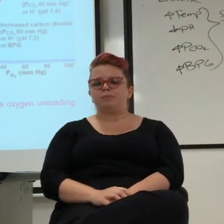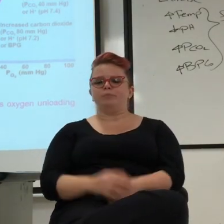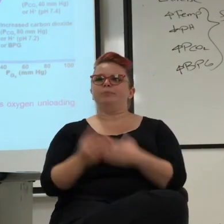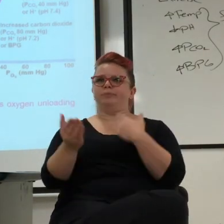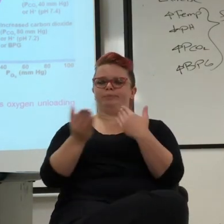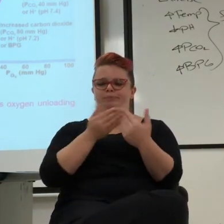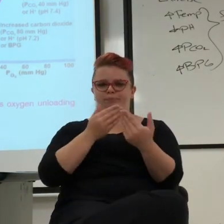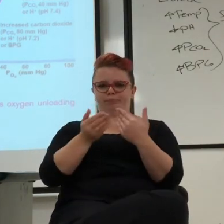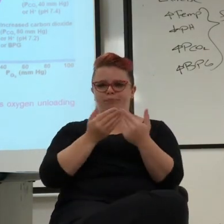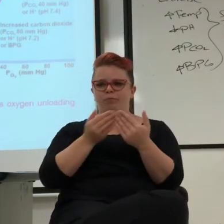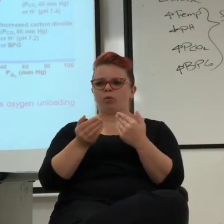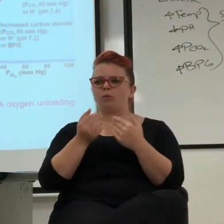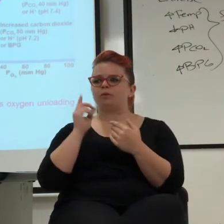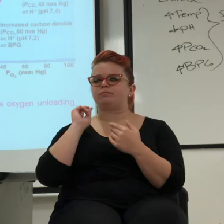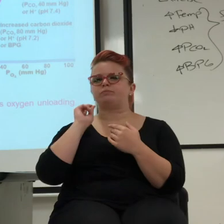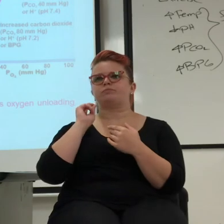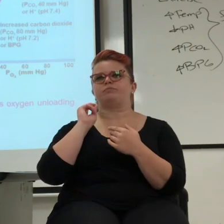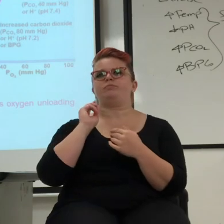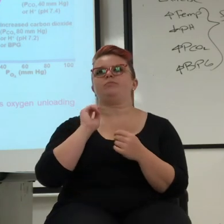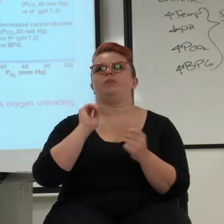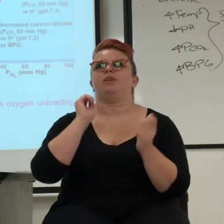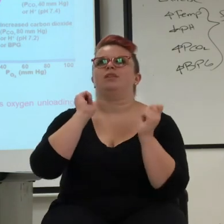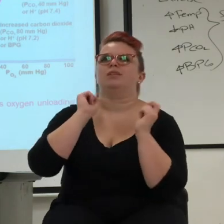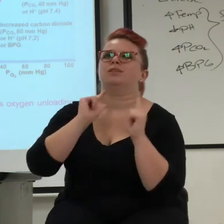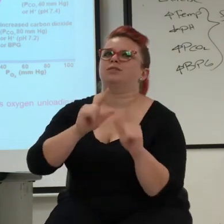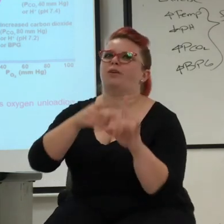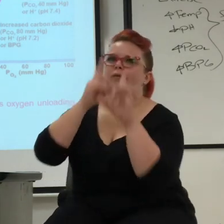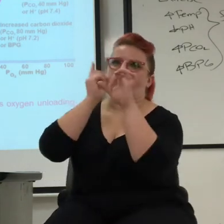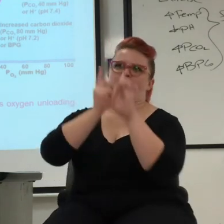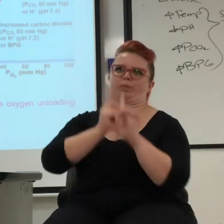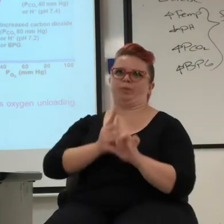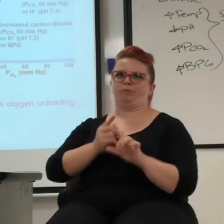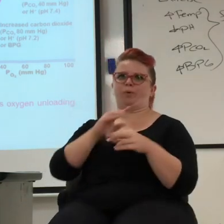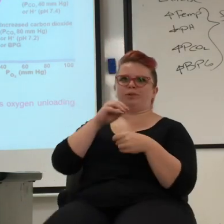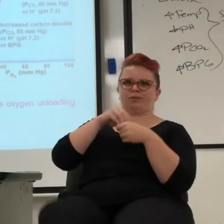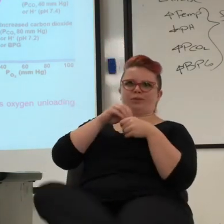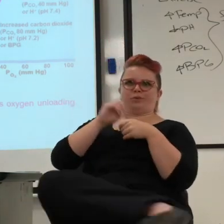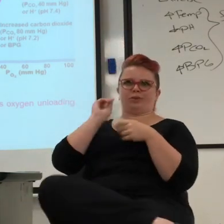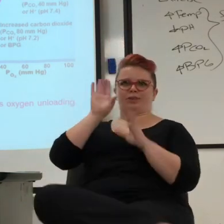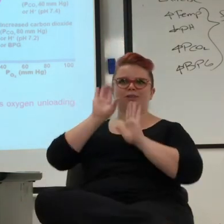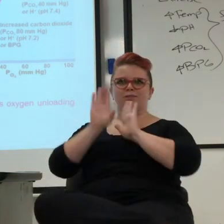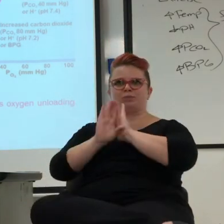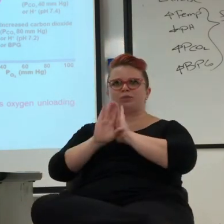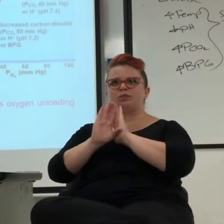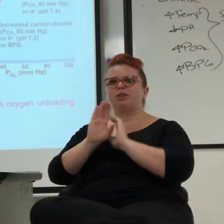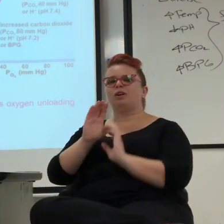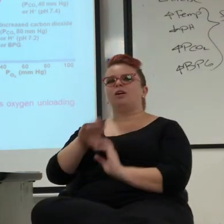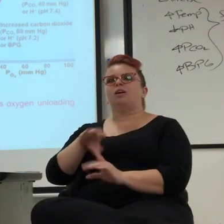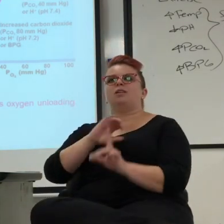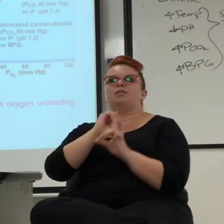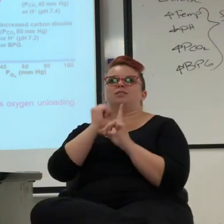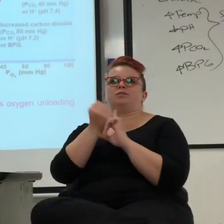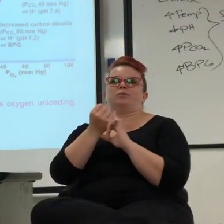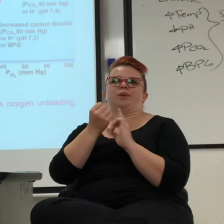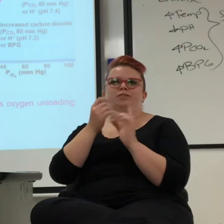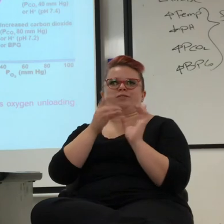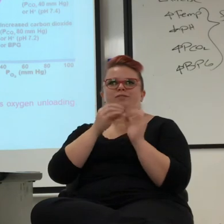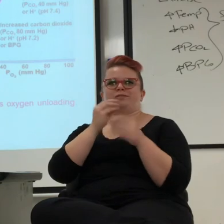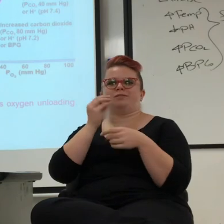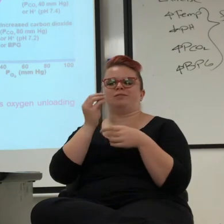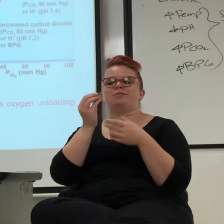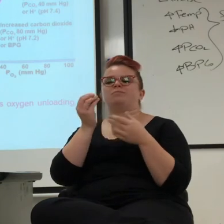Anyways, those things here are right here just to remind you if you didn't get that. The conditions of exercise.